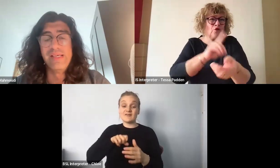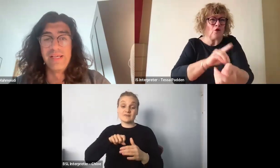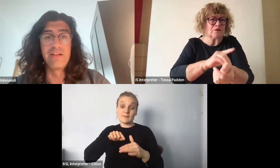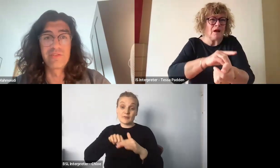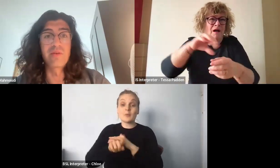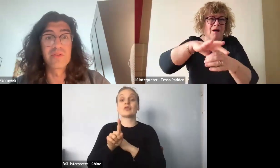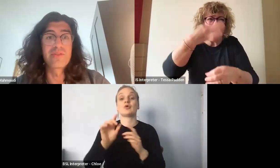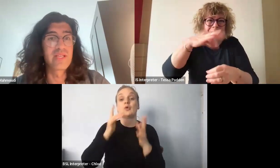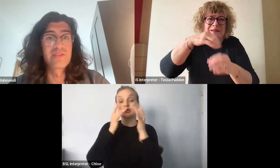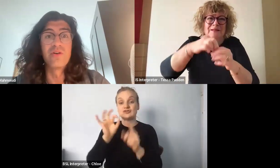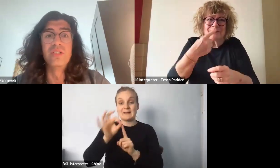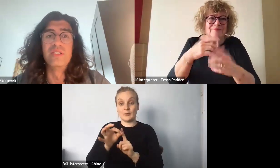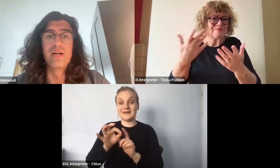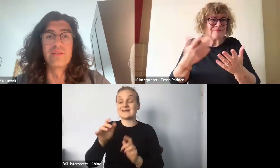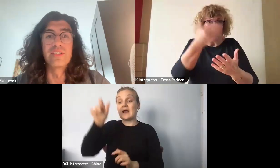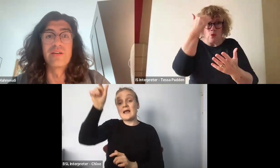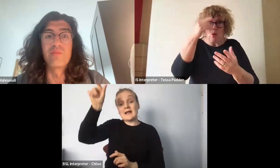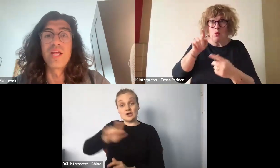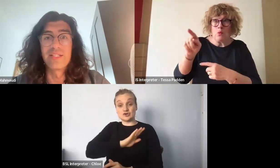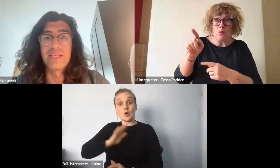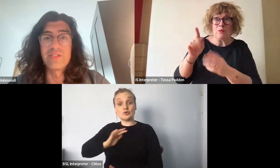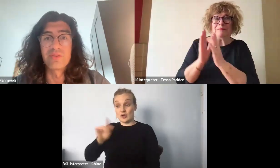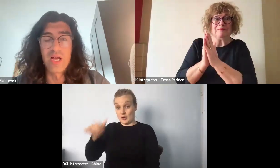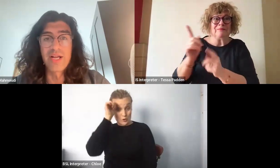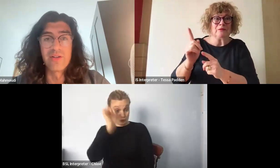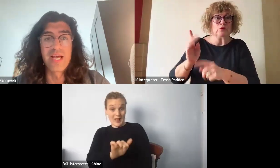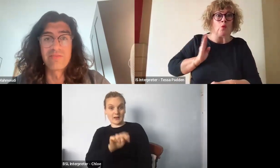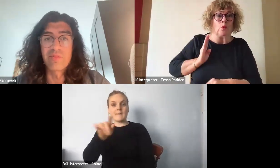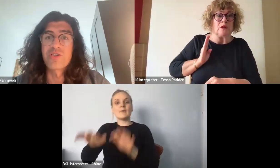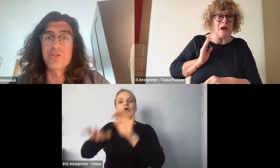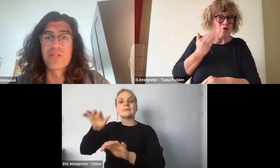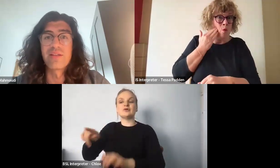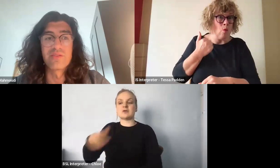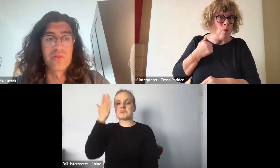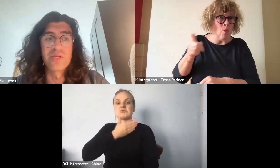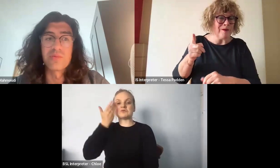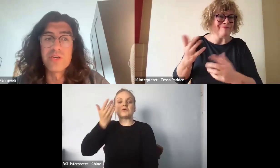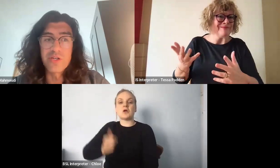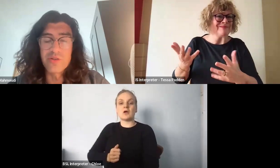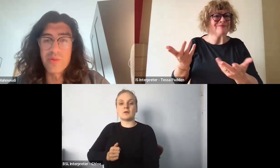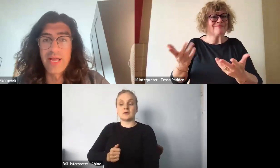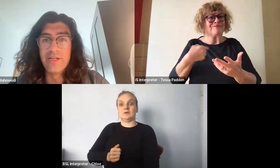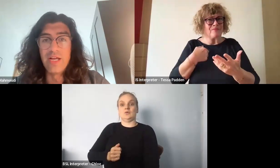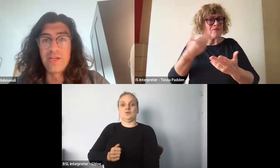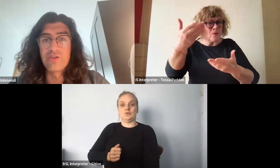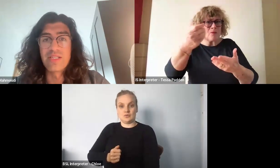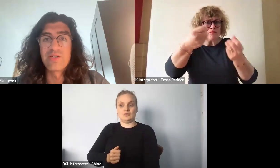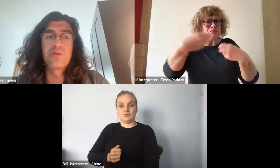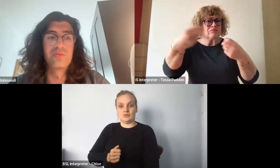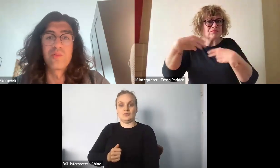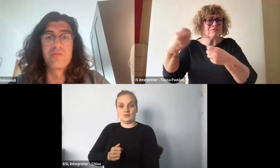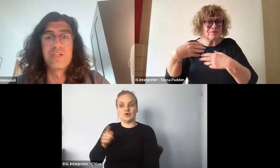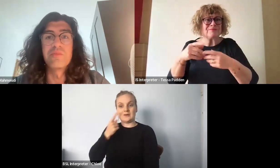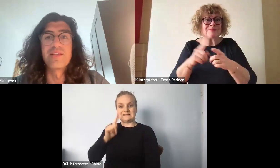checkpoint, if the computer says no, they are more likely to rely on that information than their own intuition. So again, you see